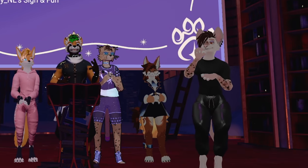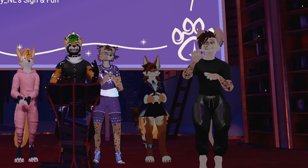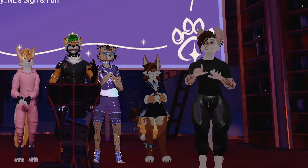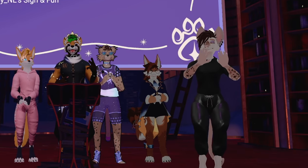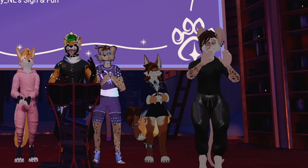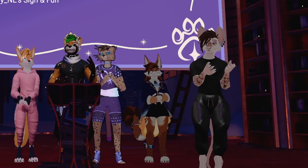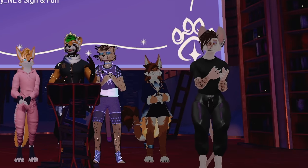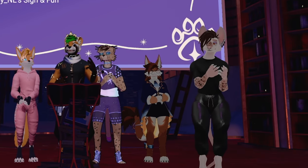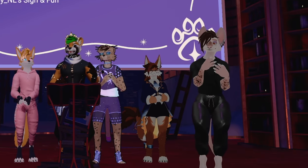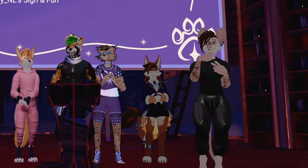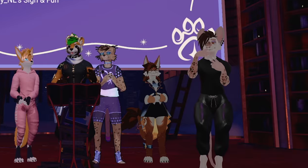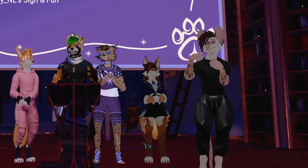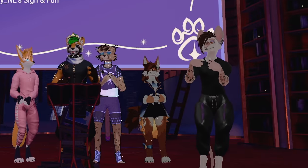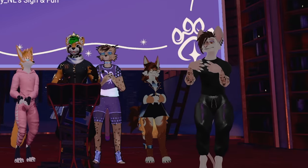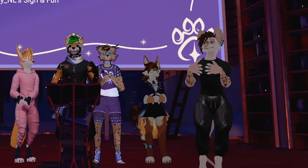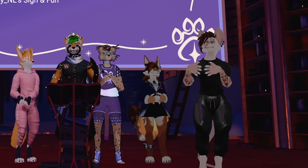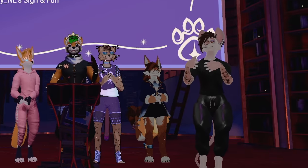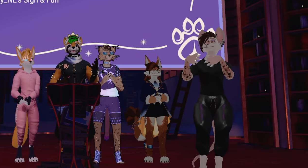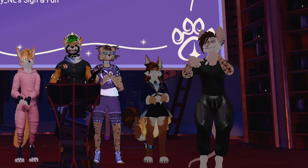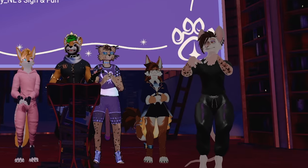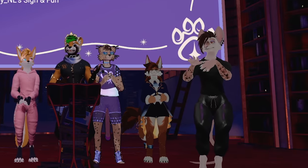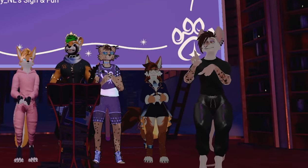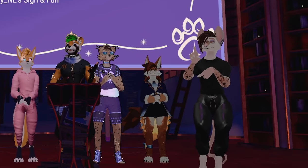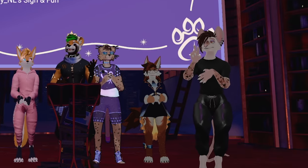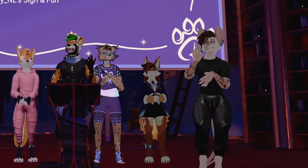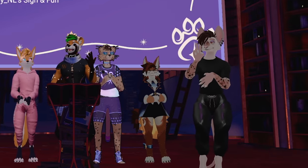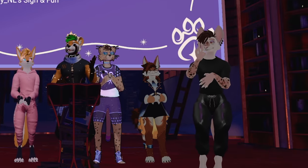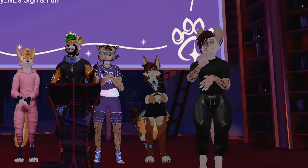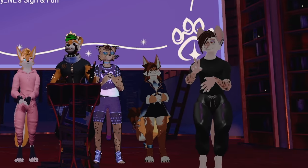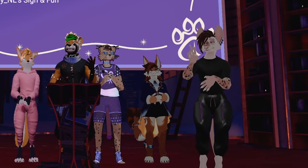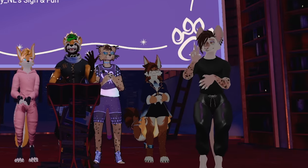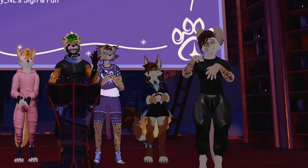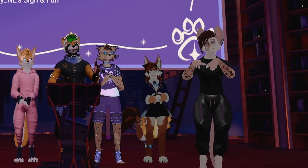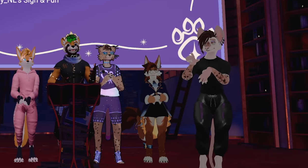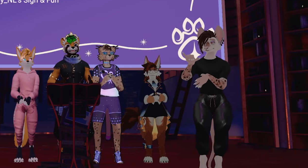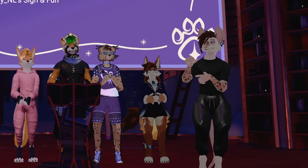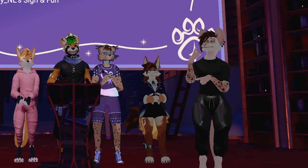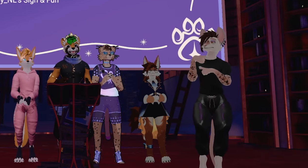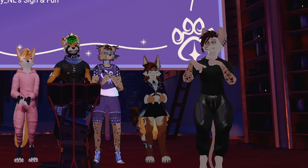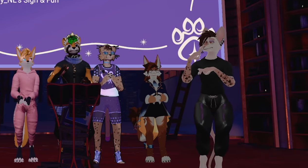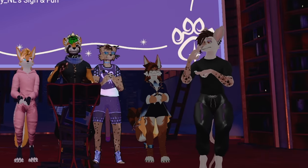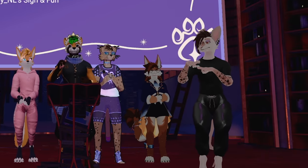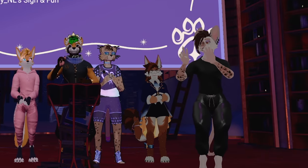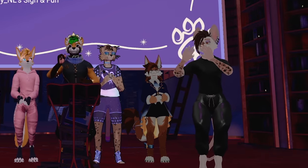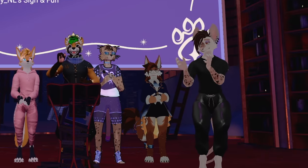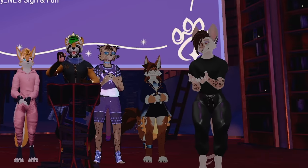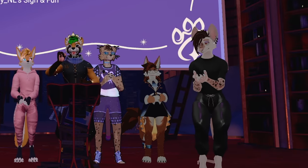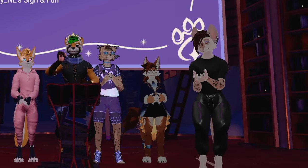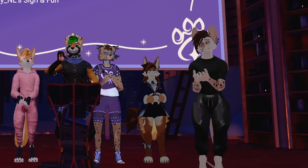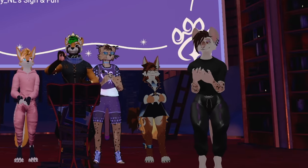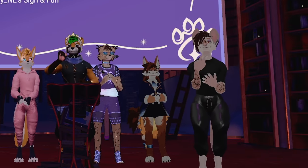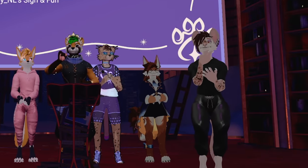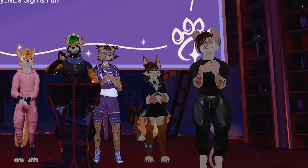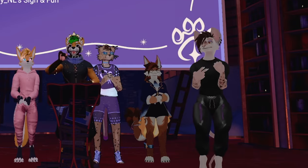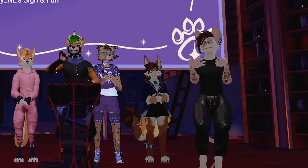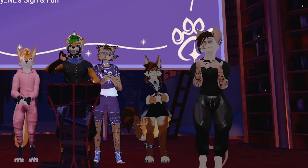worlds have a video board with vocabulary lessons that you can learn and kind of go at your own pace. I